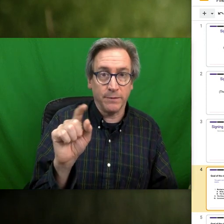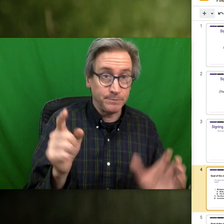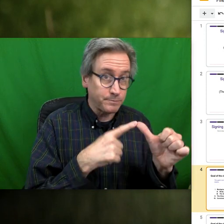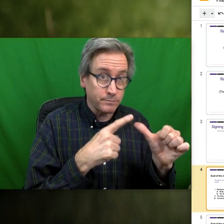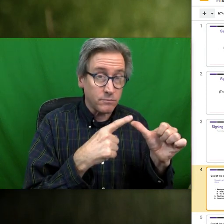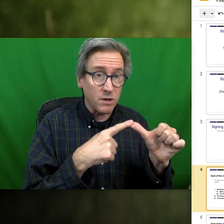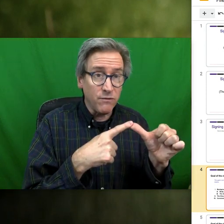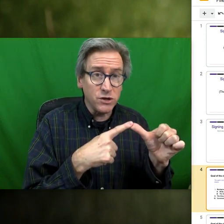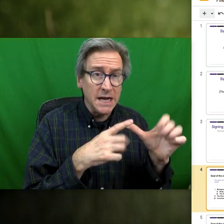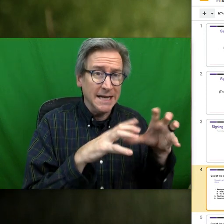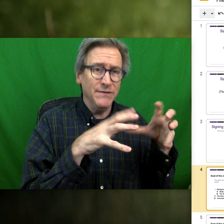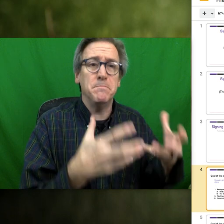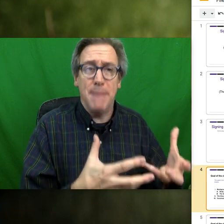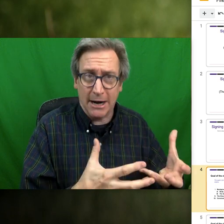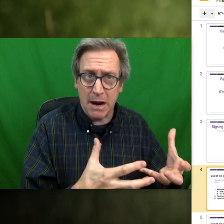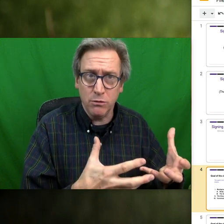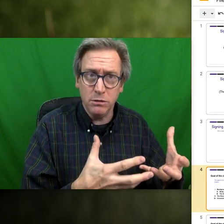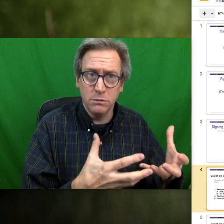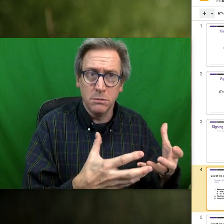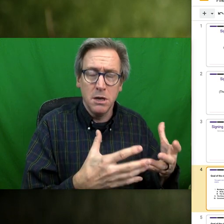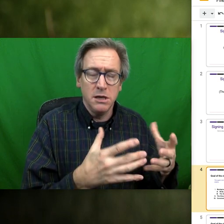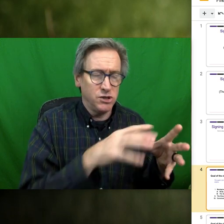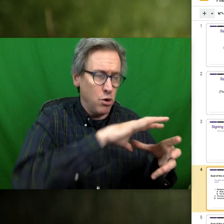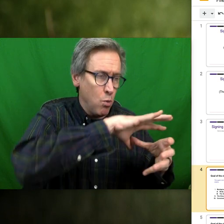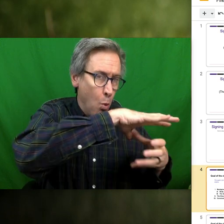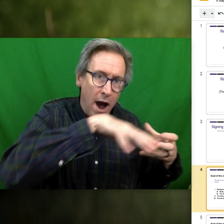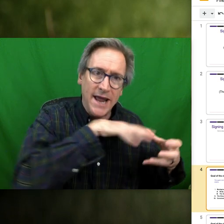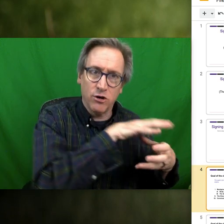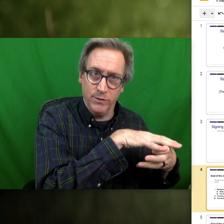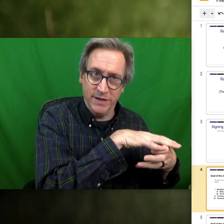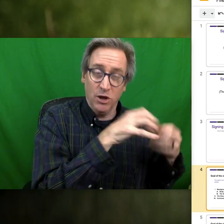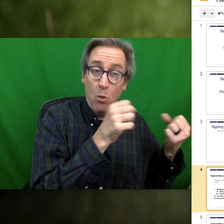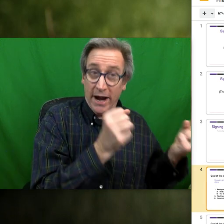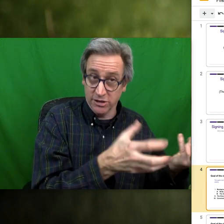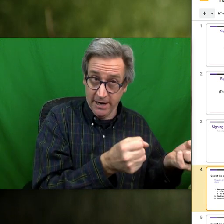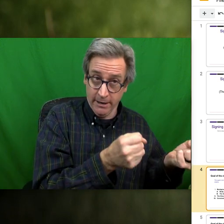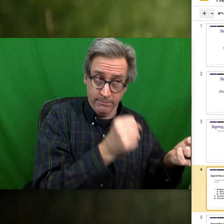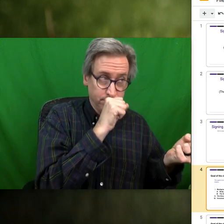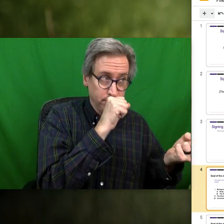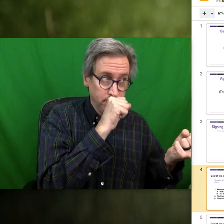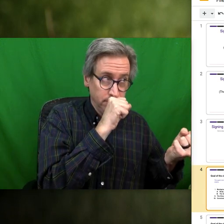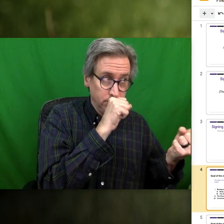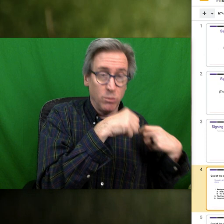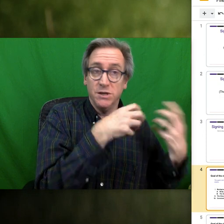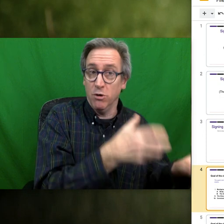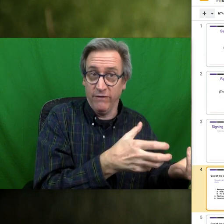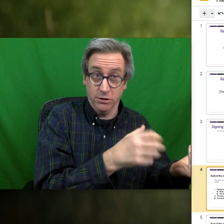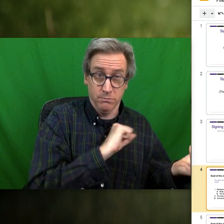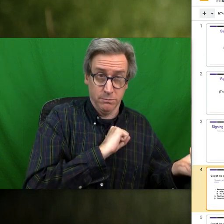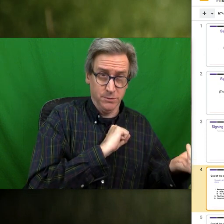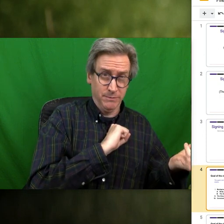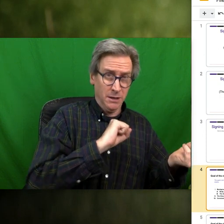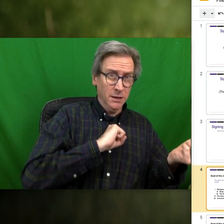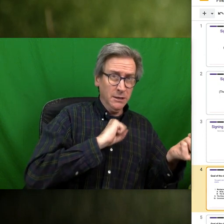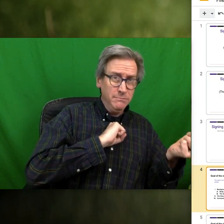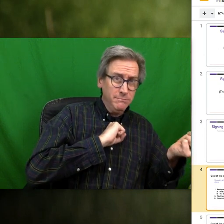story. First, giving the background, so why you're doing something, why you're signing, what was the motivation?